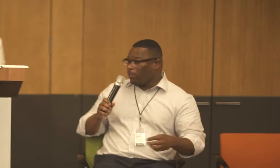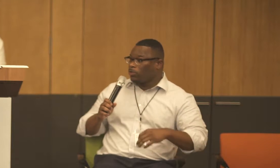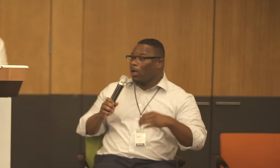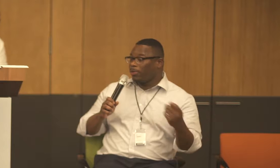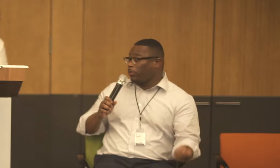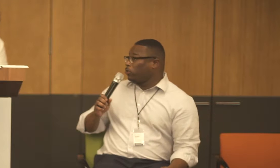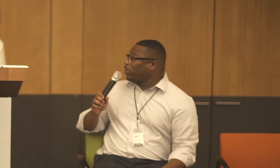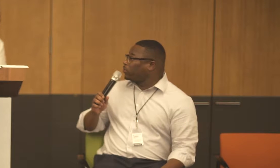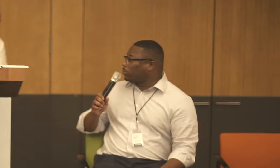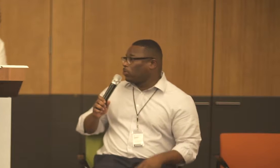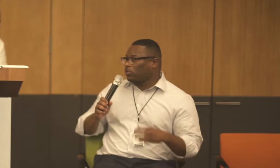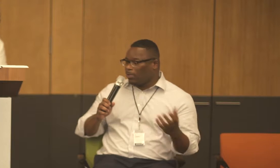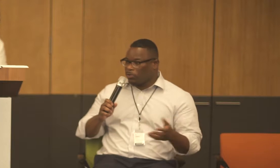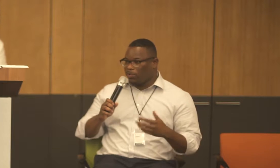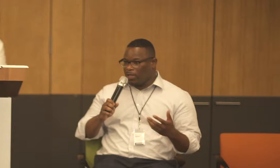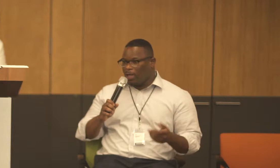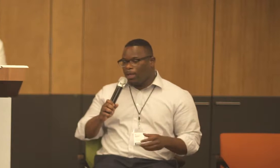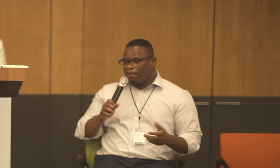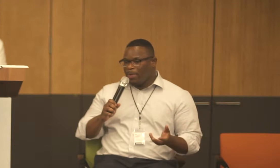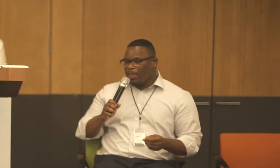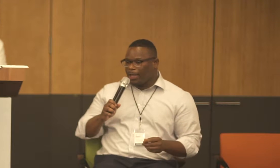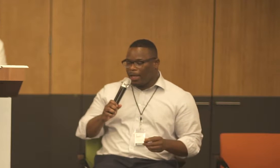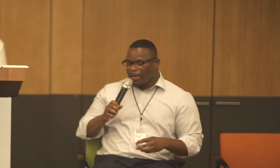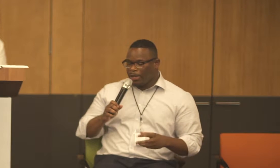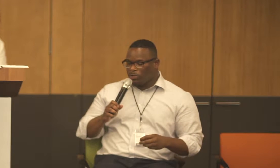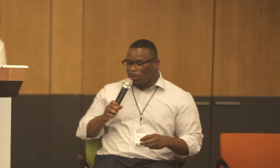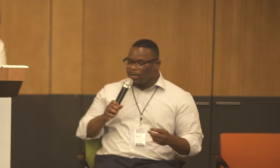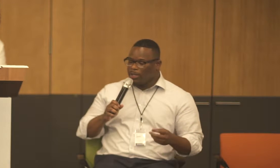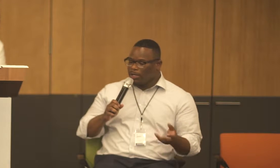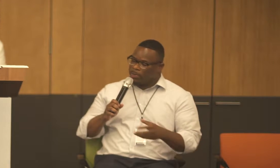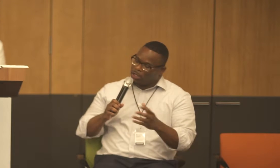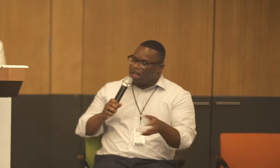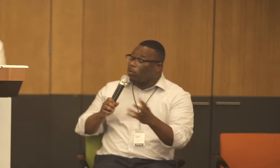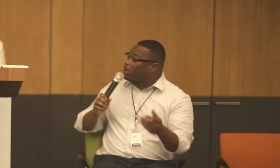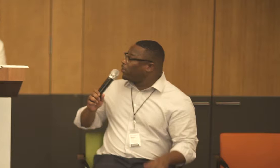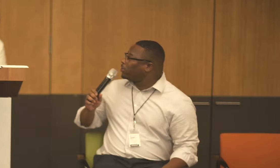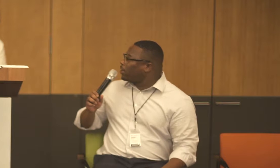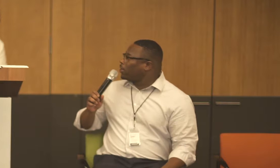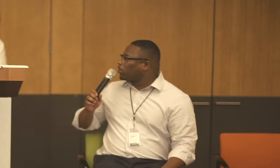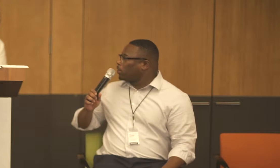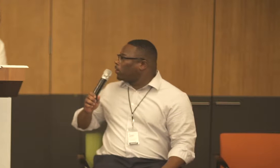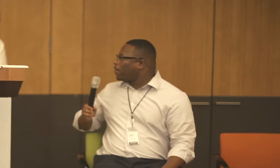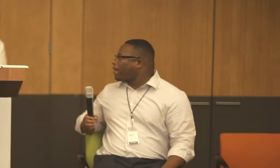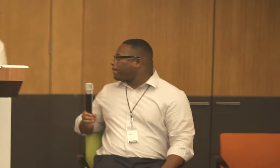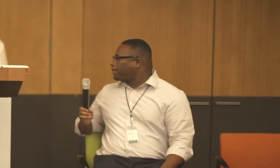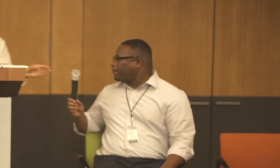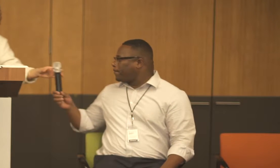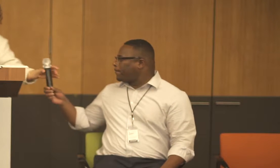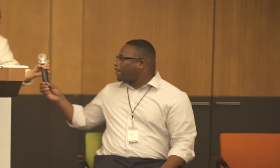new company to help us build a new relationship. So those are some of sort of the maybe like not so unintended, but the collateral benefits that occur.